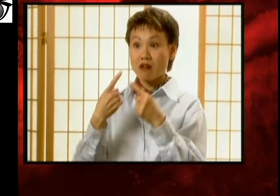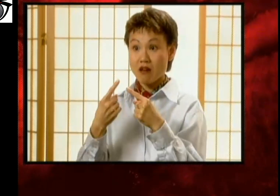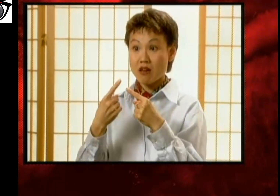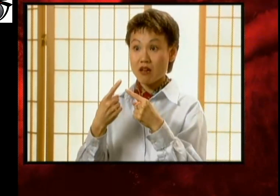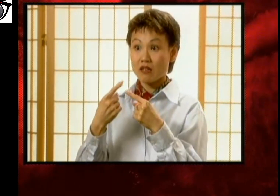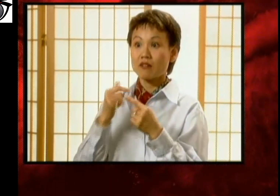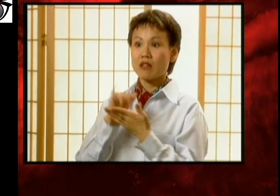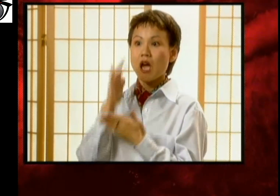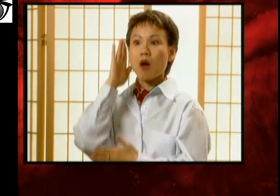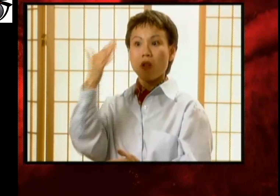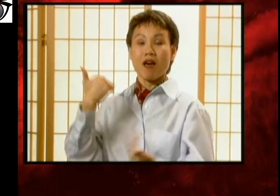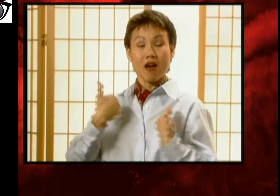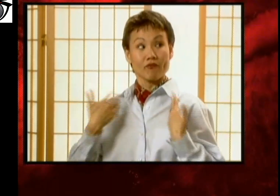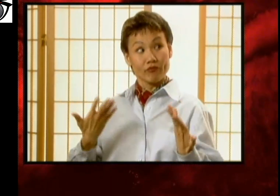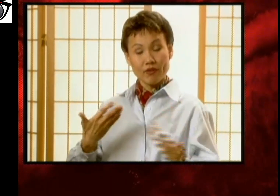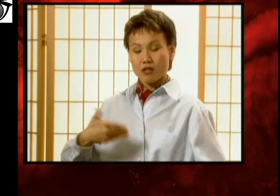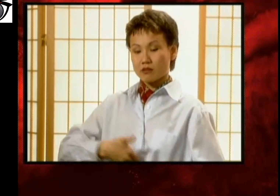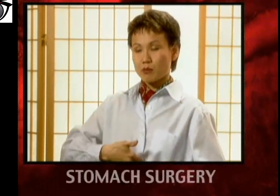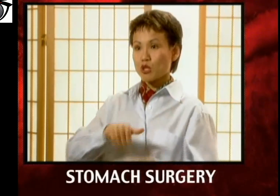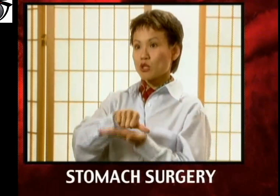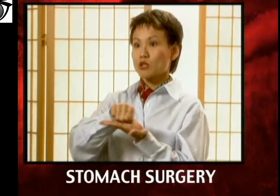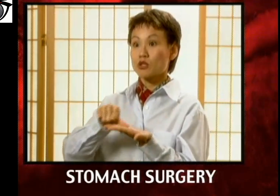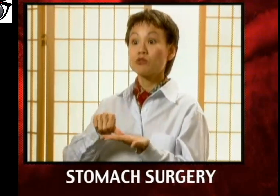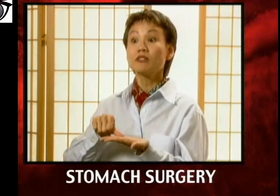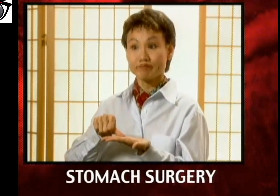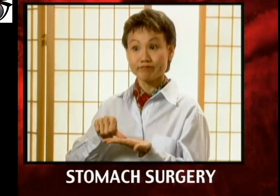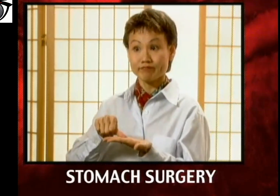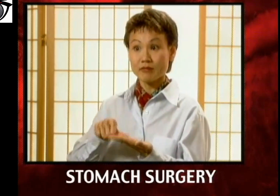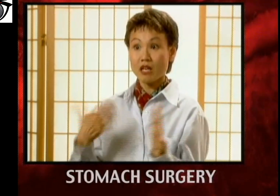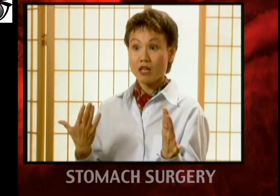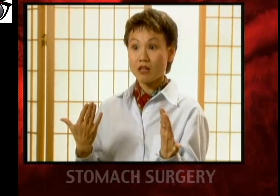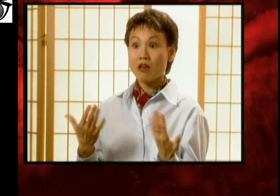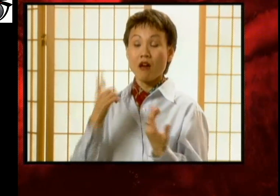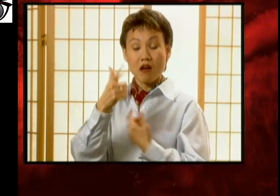then I mean that I will have stomach surgery.